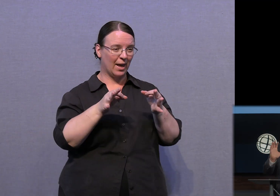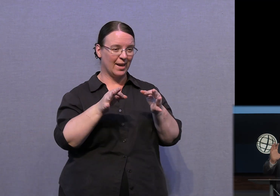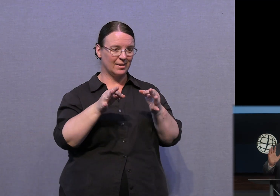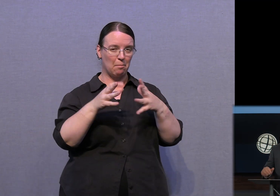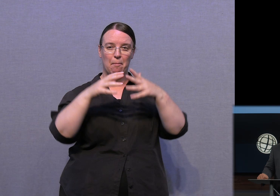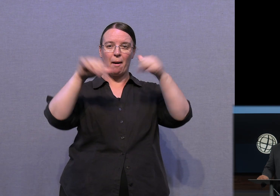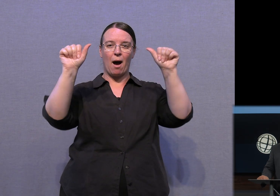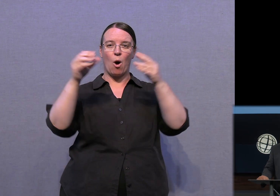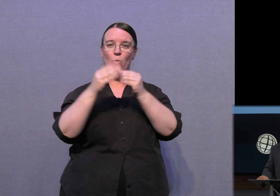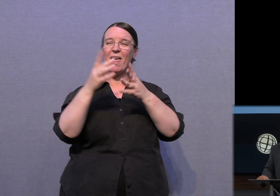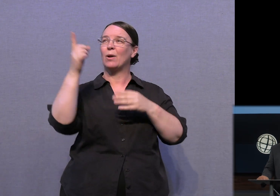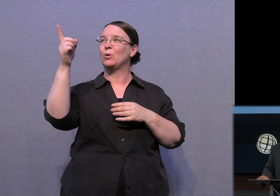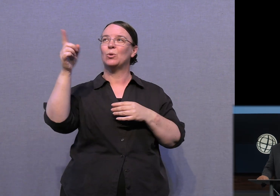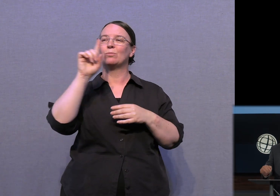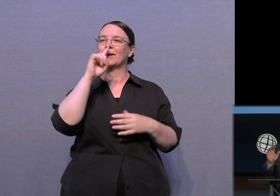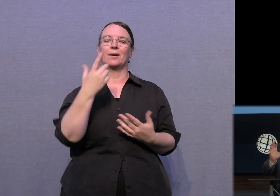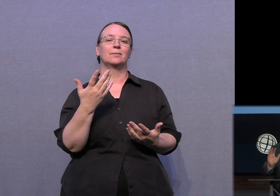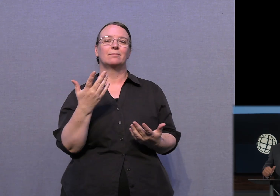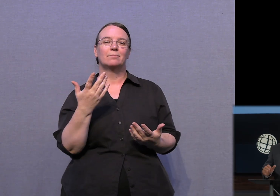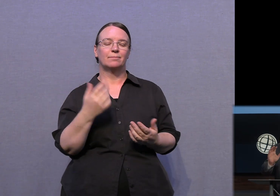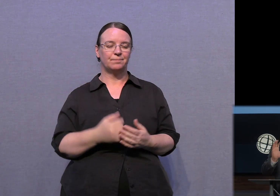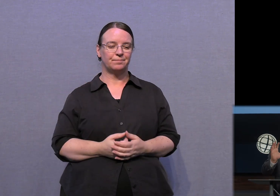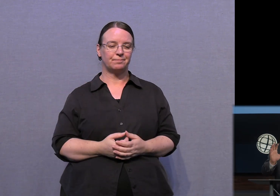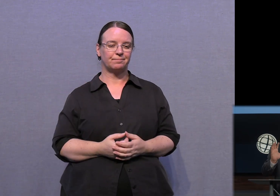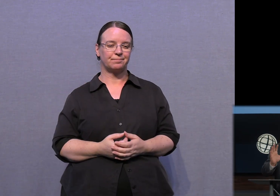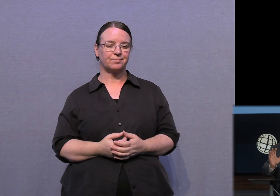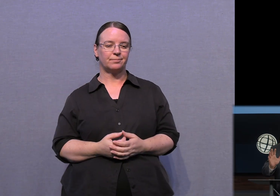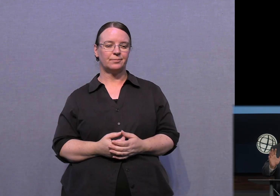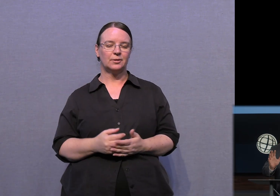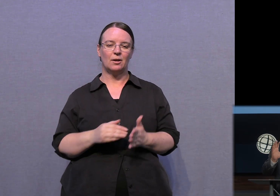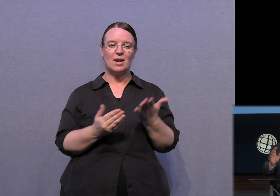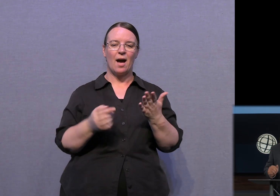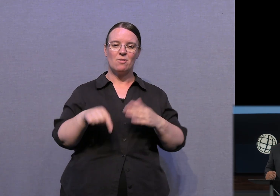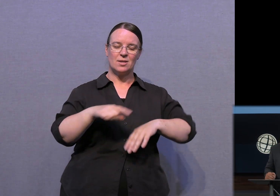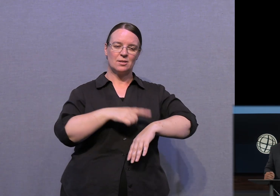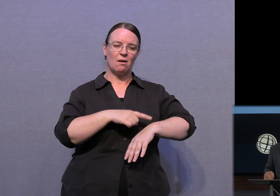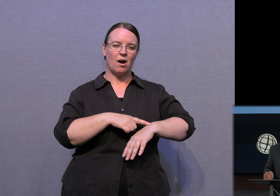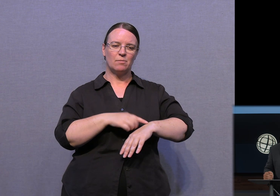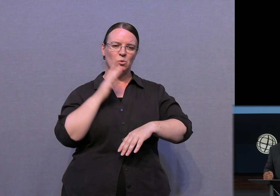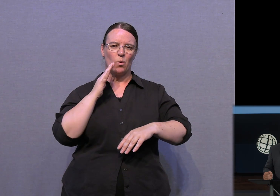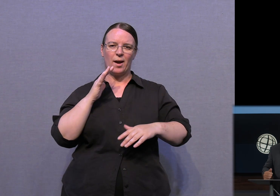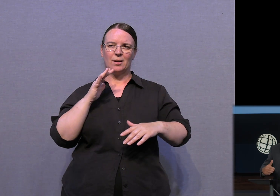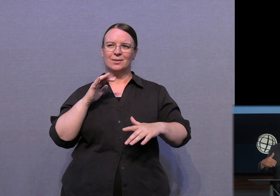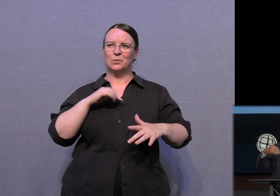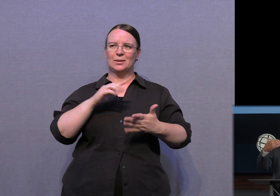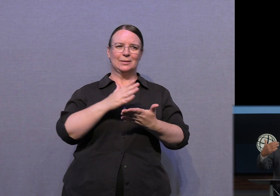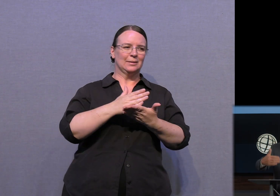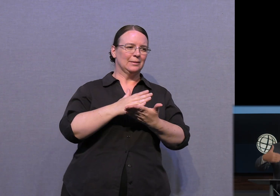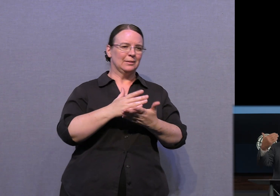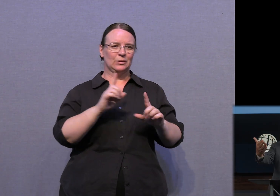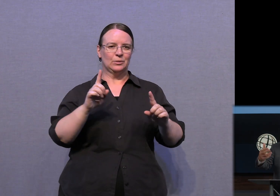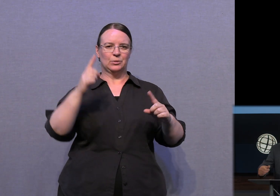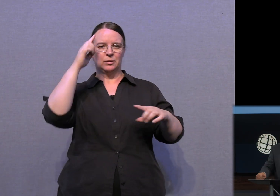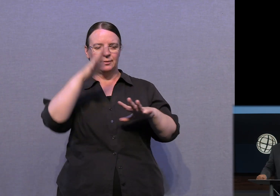in these times of uncertainty, we trust you to give us wisdom and guidance. We trust you to